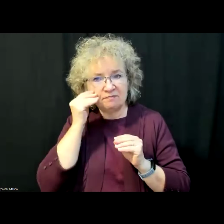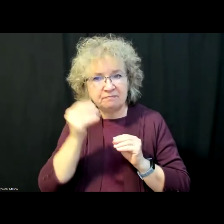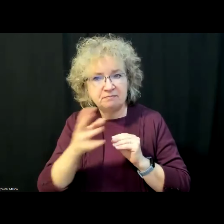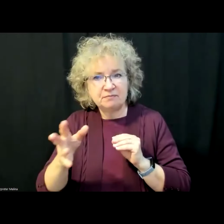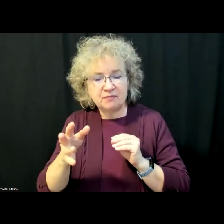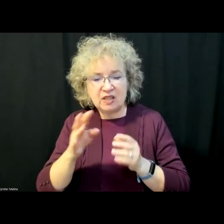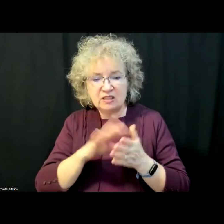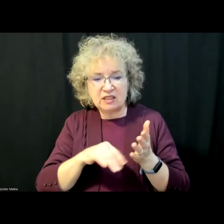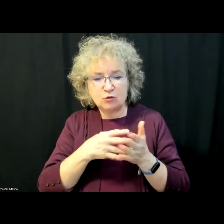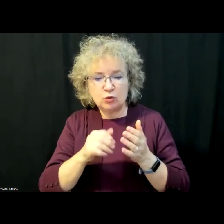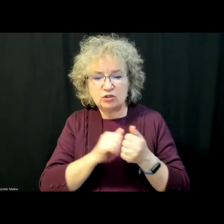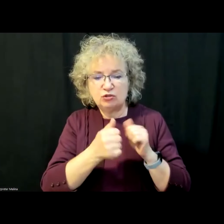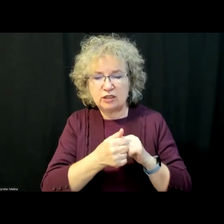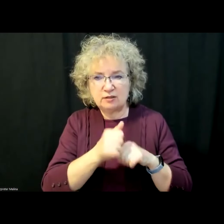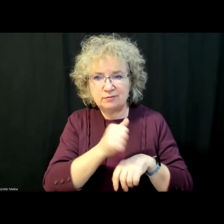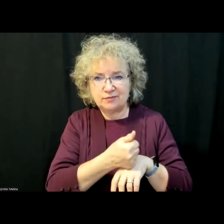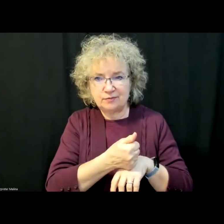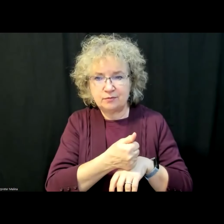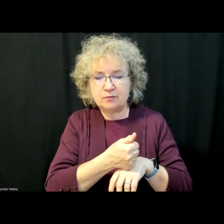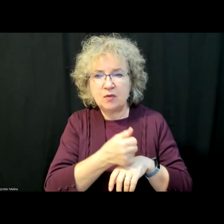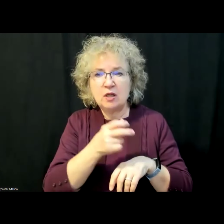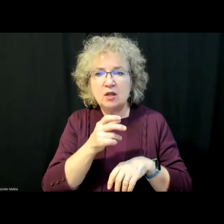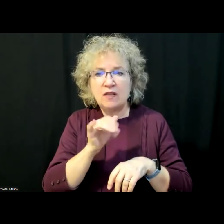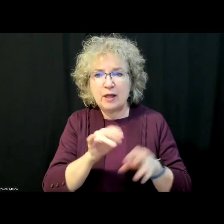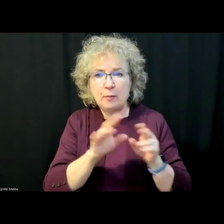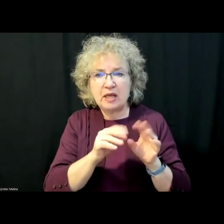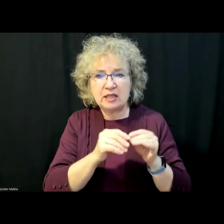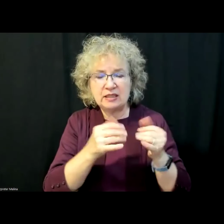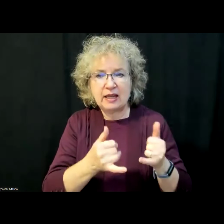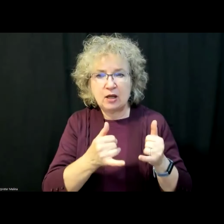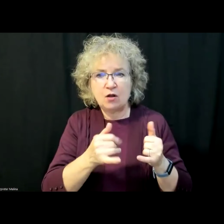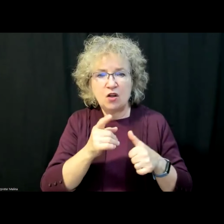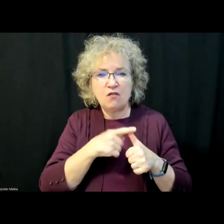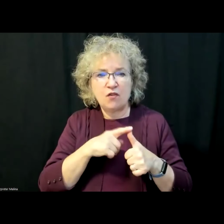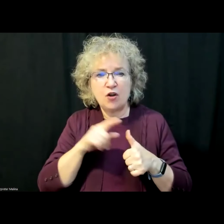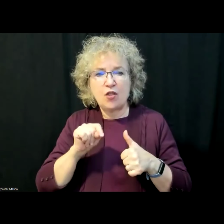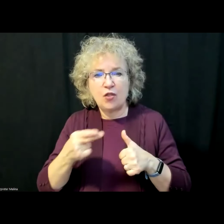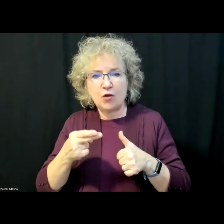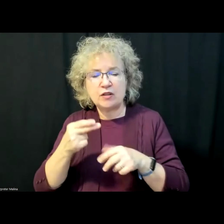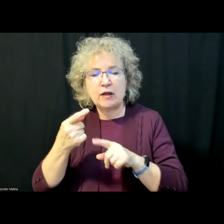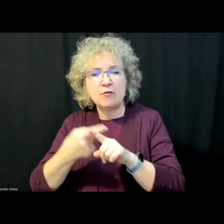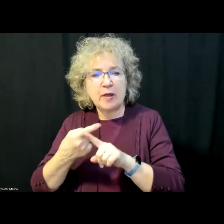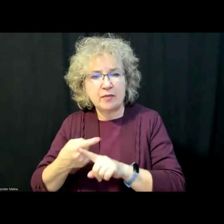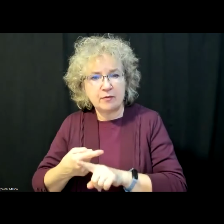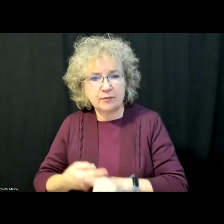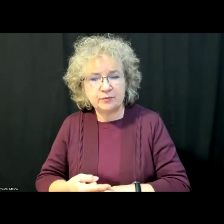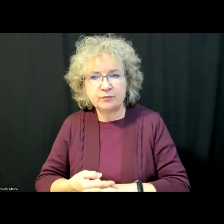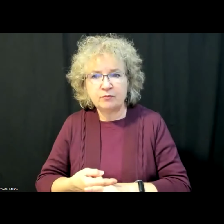rescheduled that meeting um and so that meeting is going to be the first thursday of the month which is